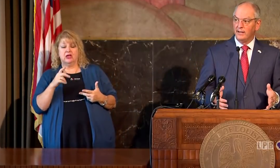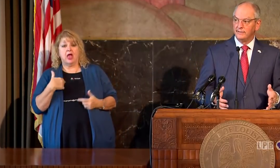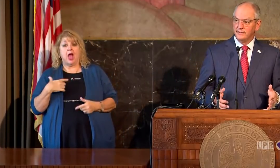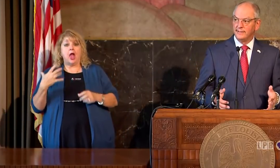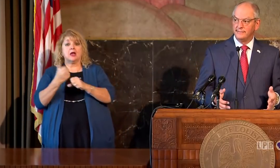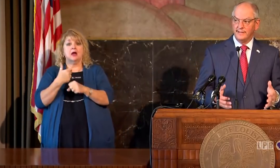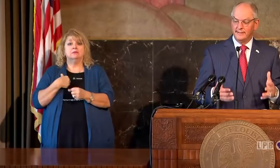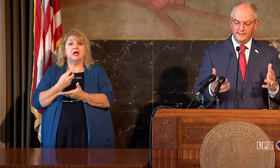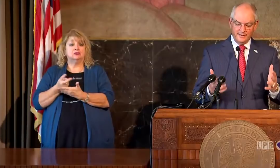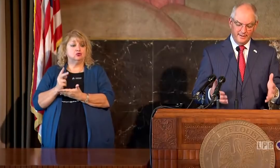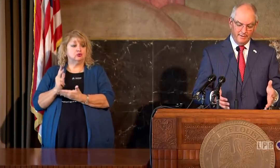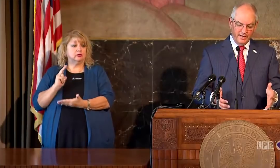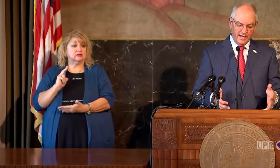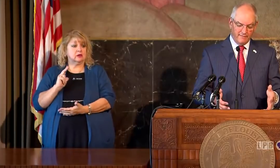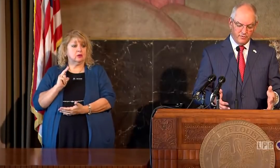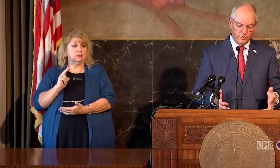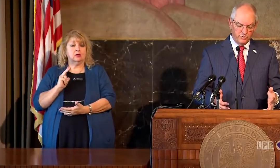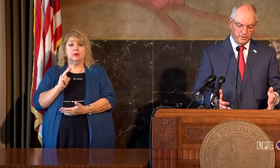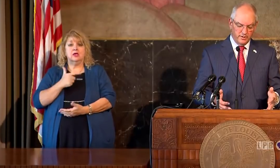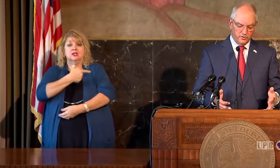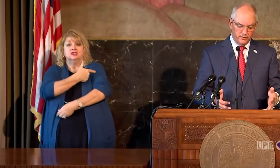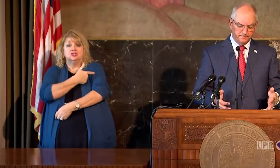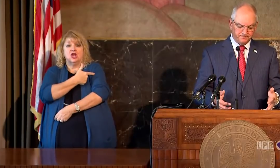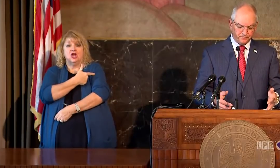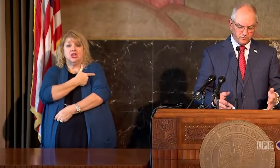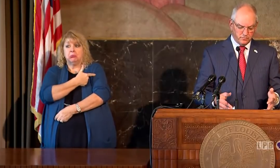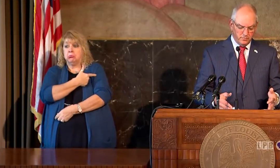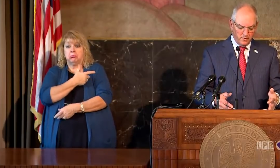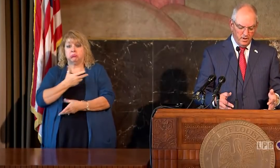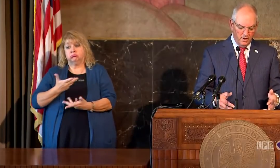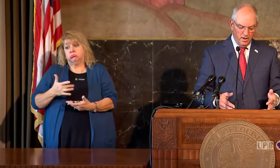Feel great. Did immediately afterwards too.